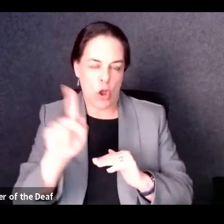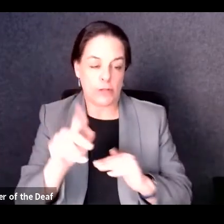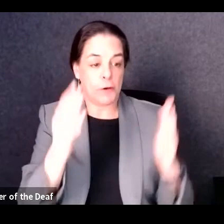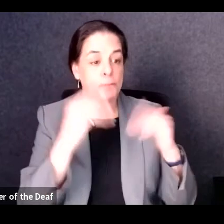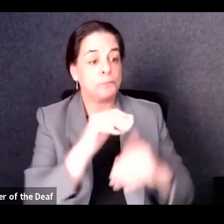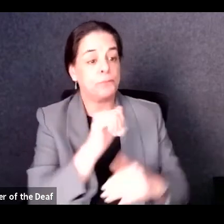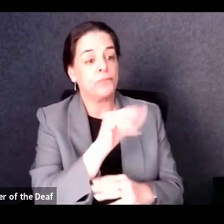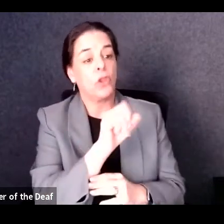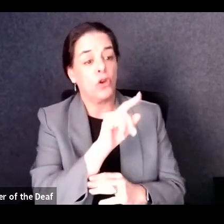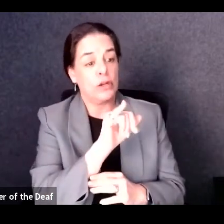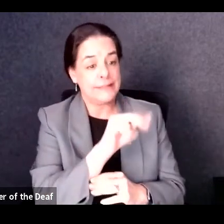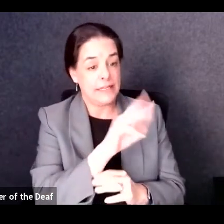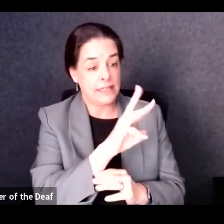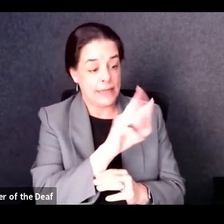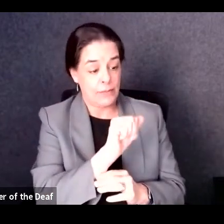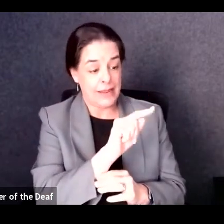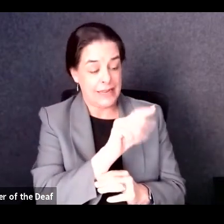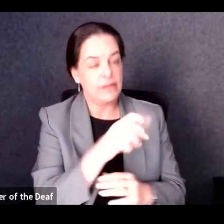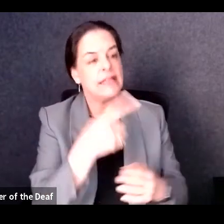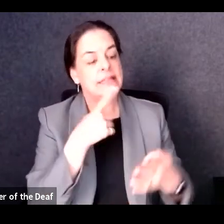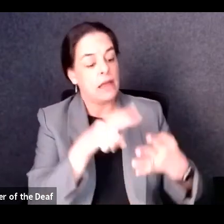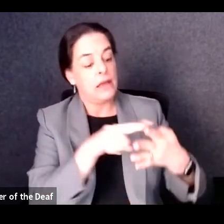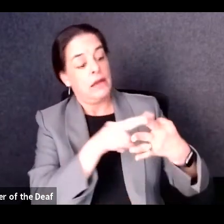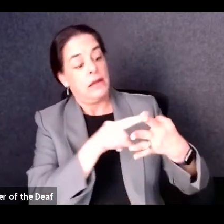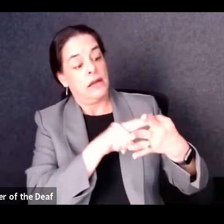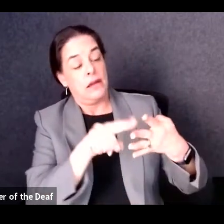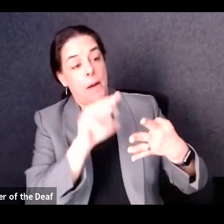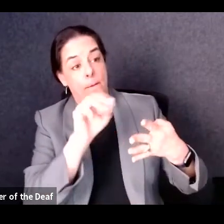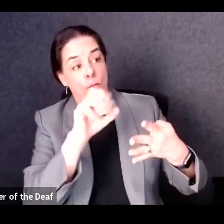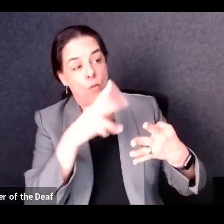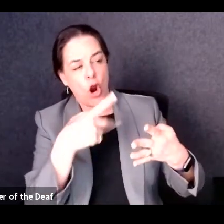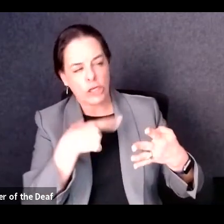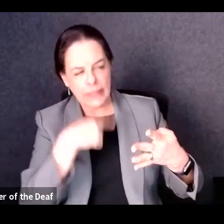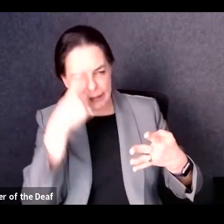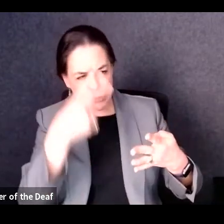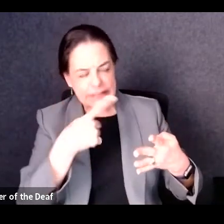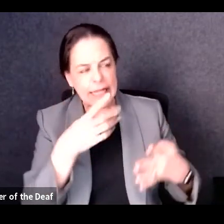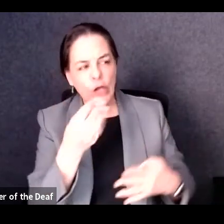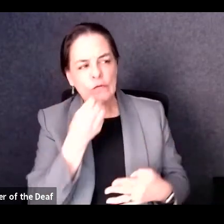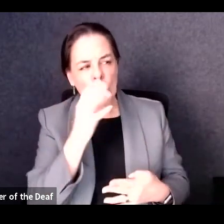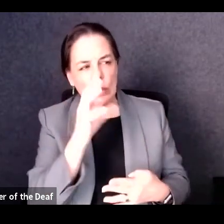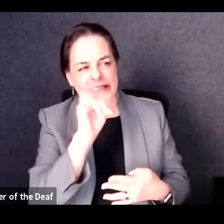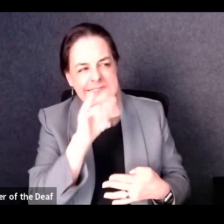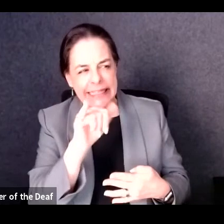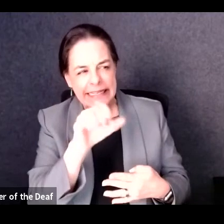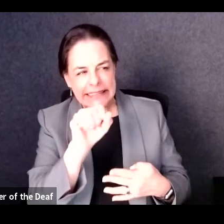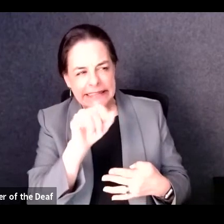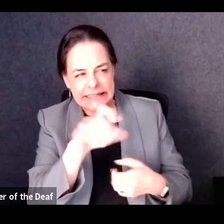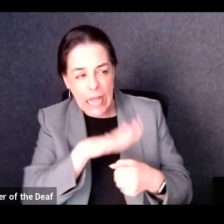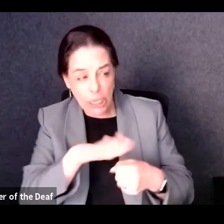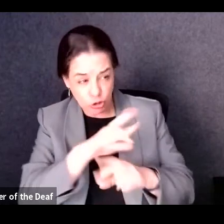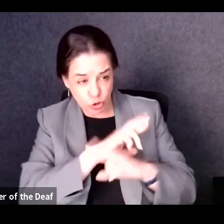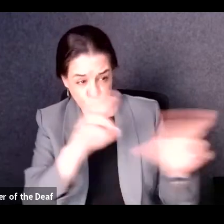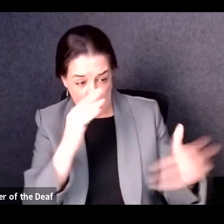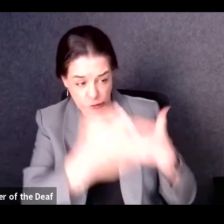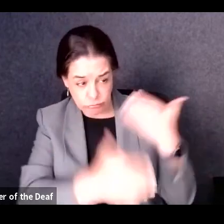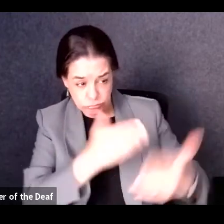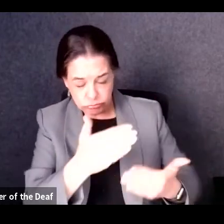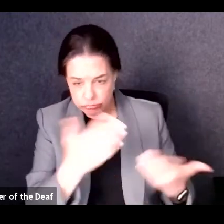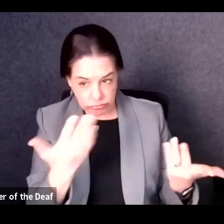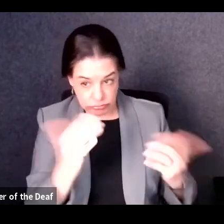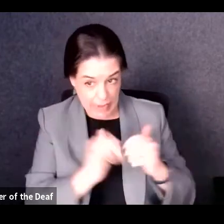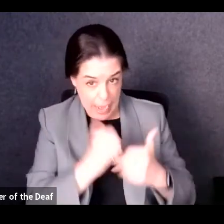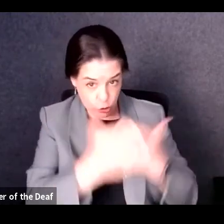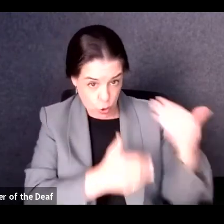first week of March. If I recall, you said the Food City site could be ready to go this week. Where are we in the progress? Well, our